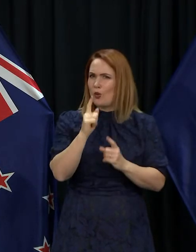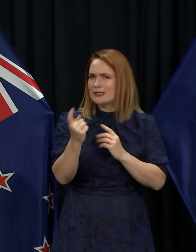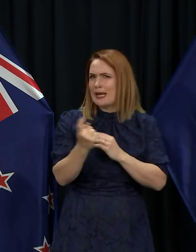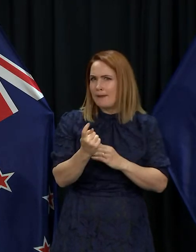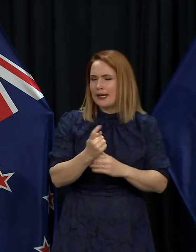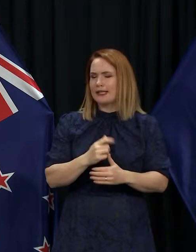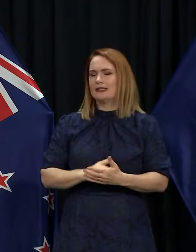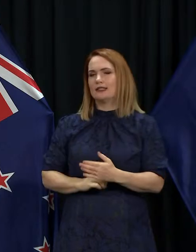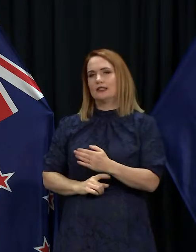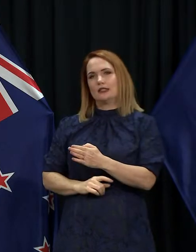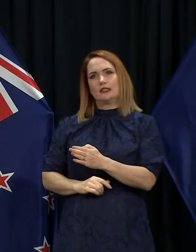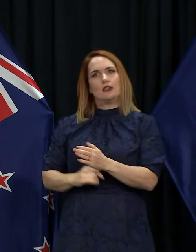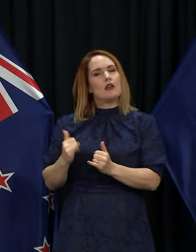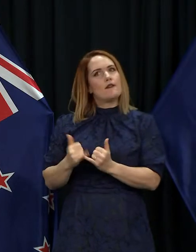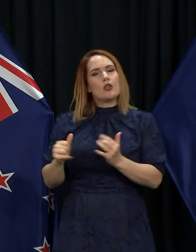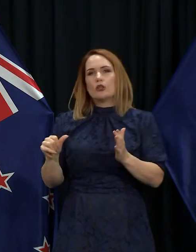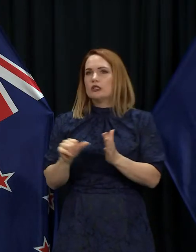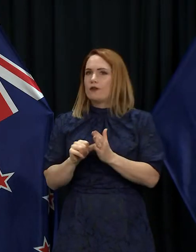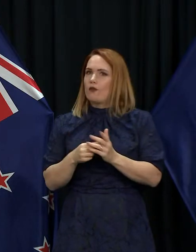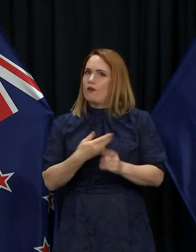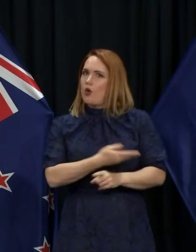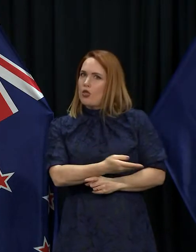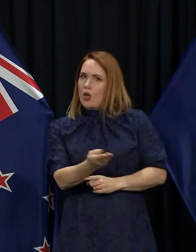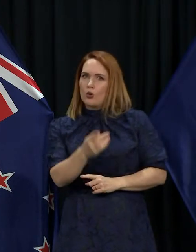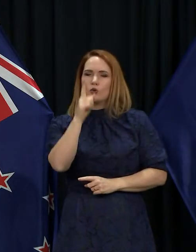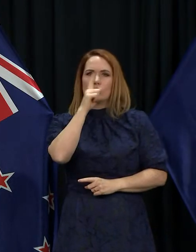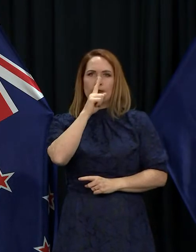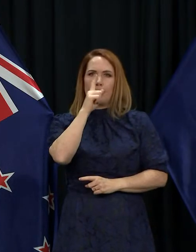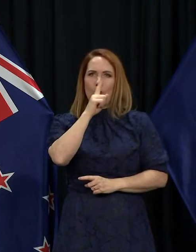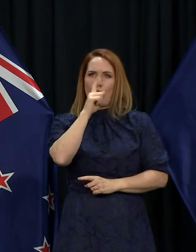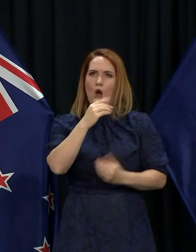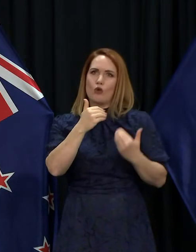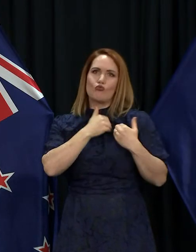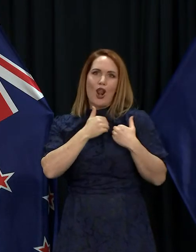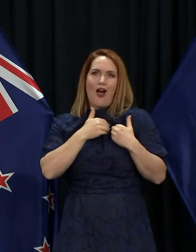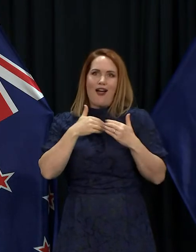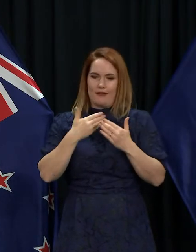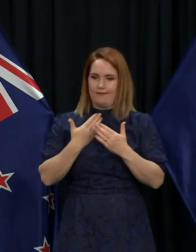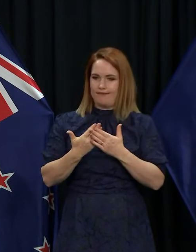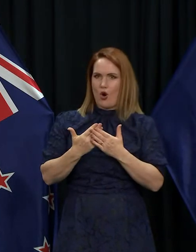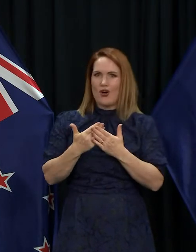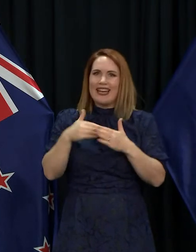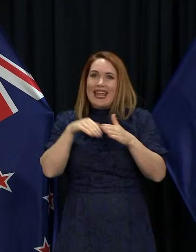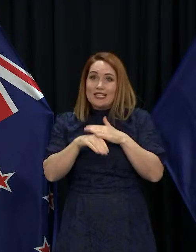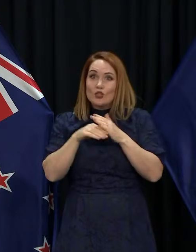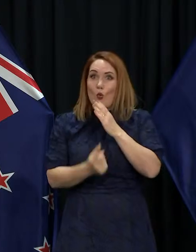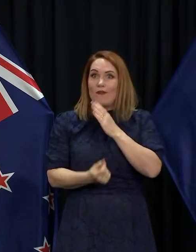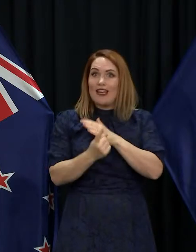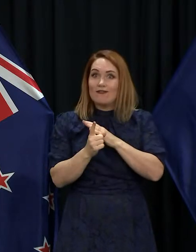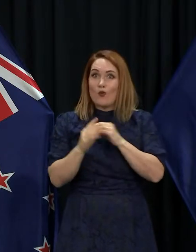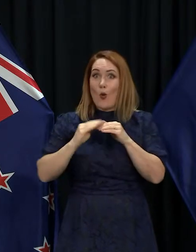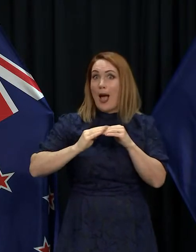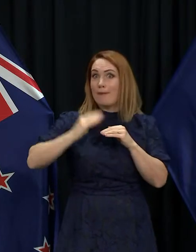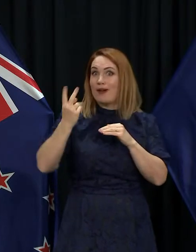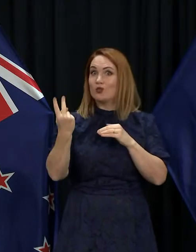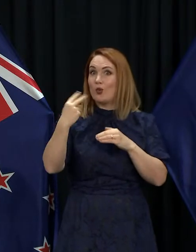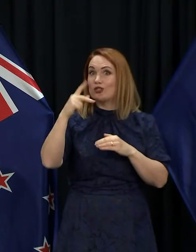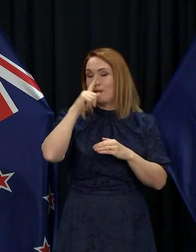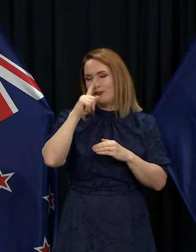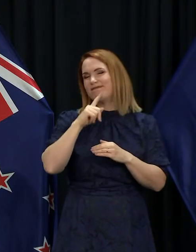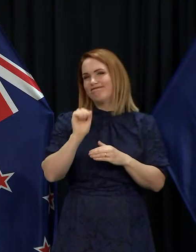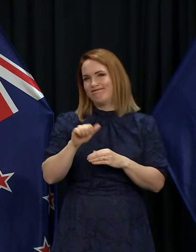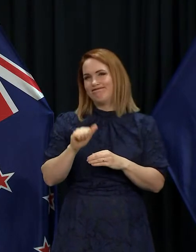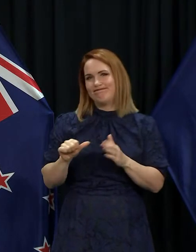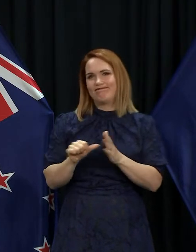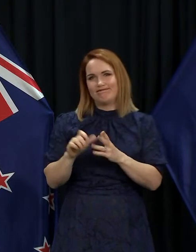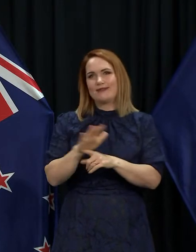for sectors who are particularly reliant on indoor events for over 200. And so one of the major changes